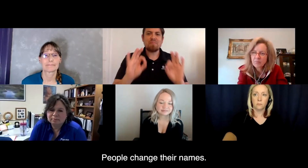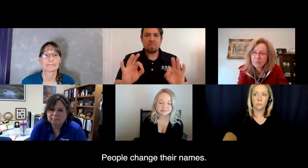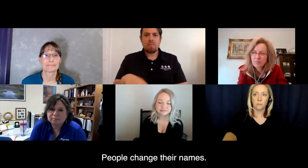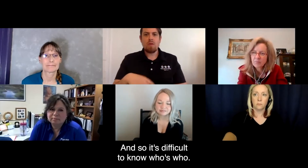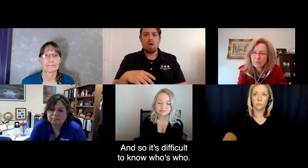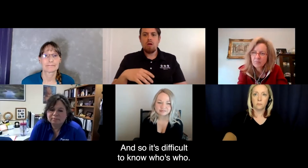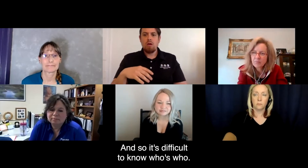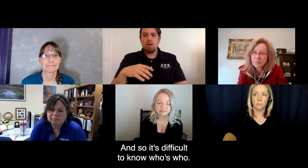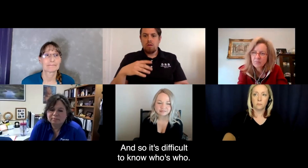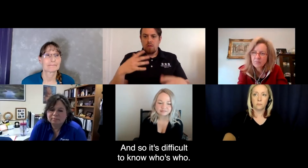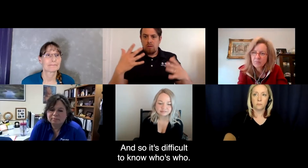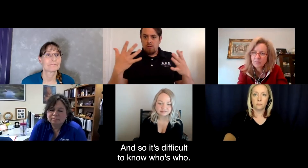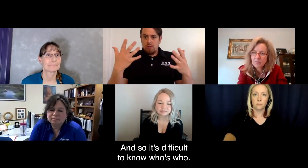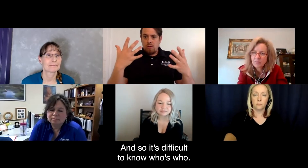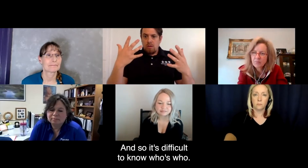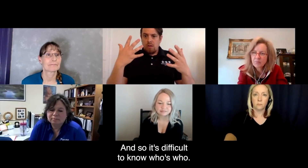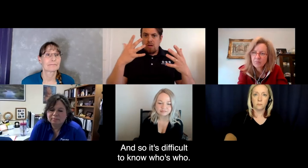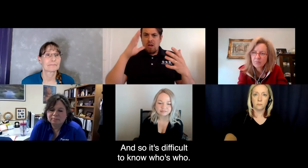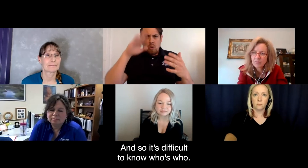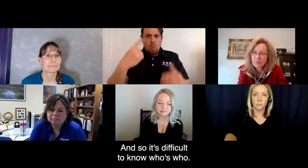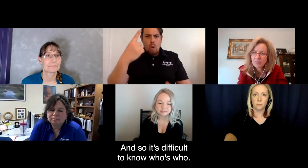change their names, and so it's difficult to know who's who.